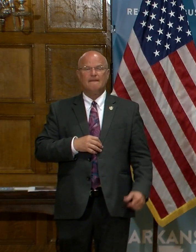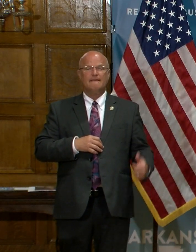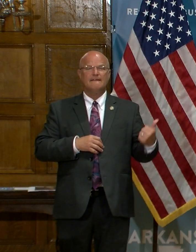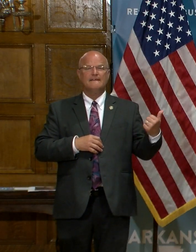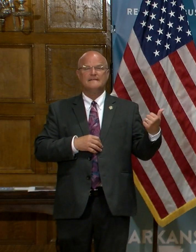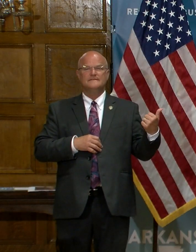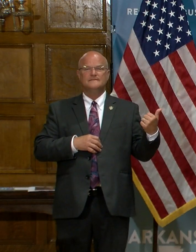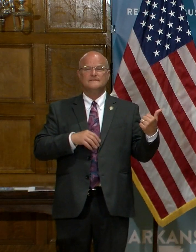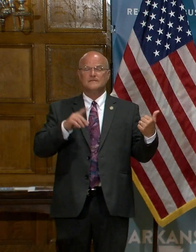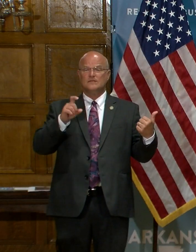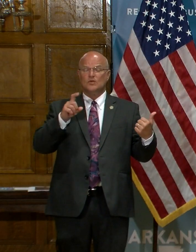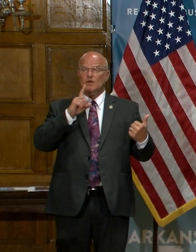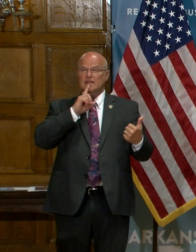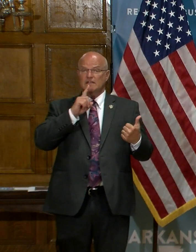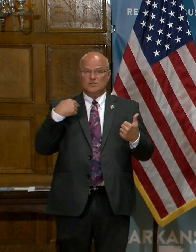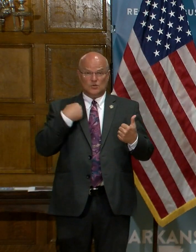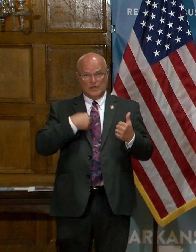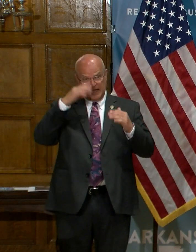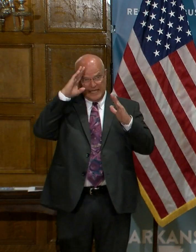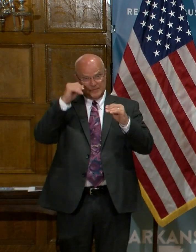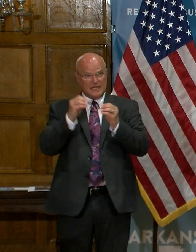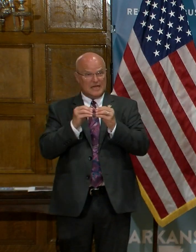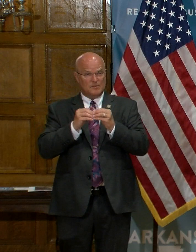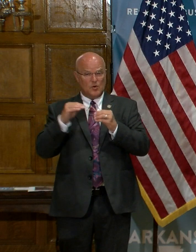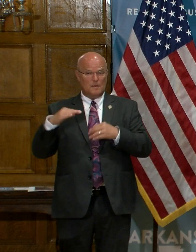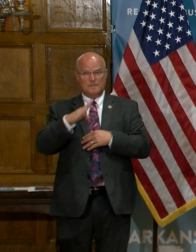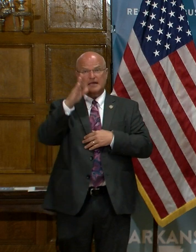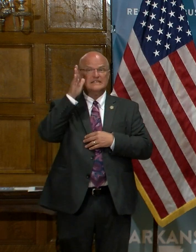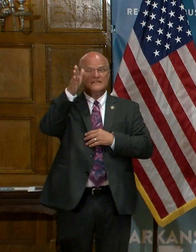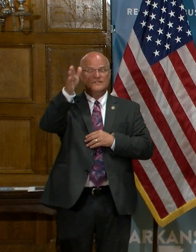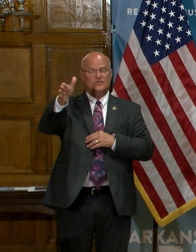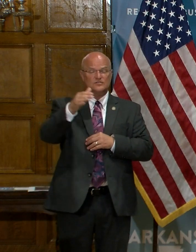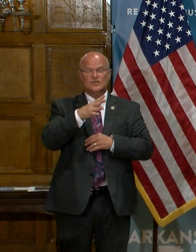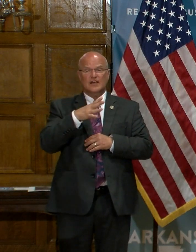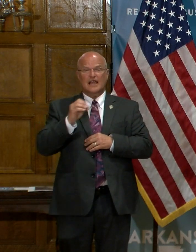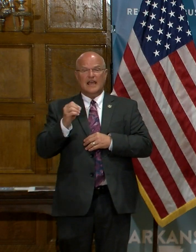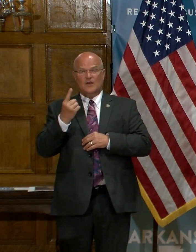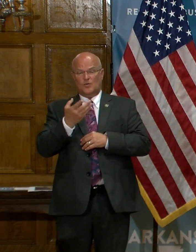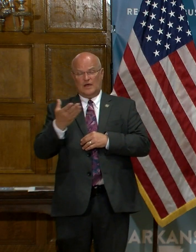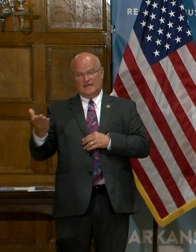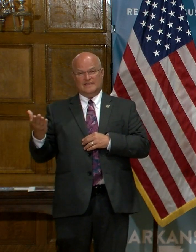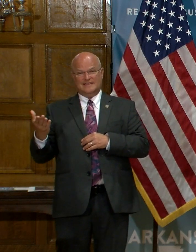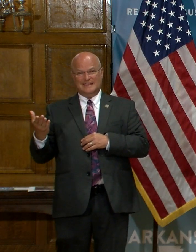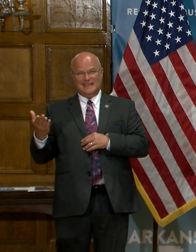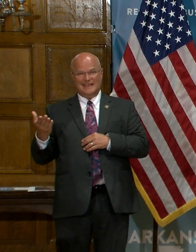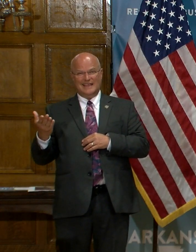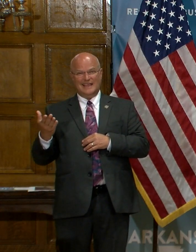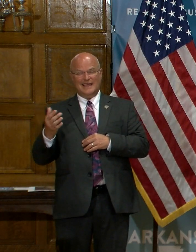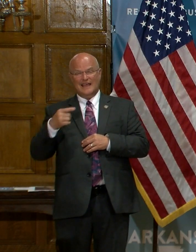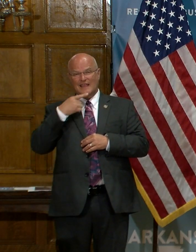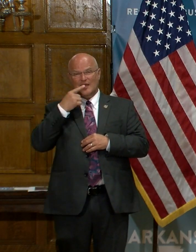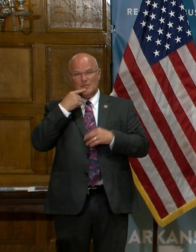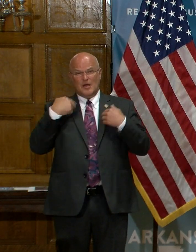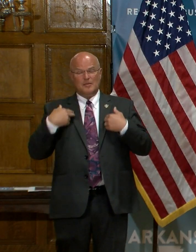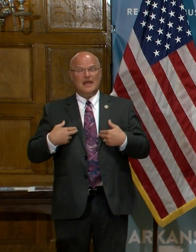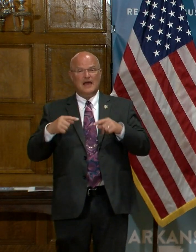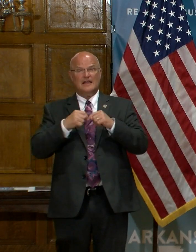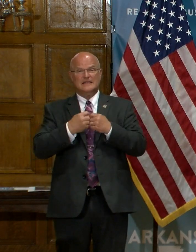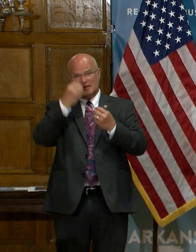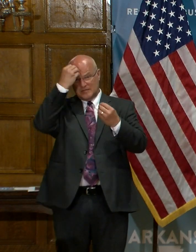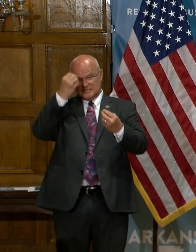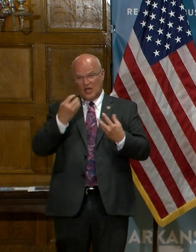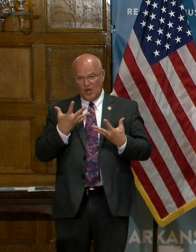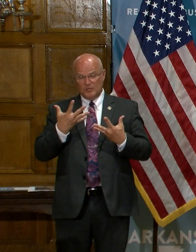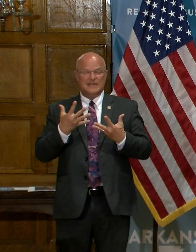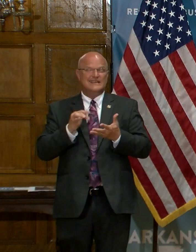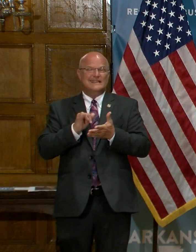Well, the question is, do we expect any more peaks in the future? And one thing the public health team has taught me